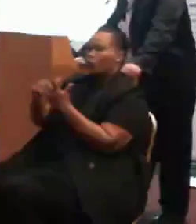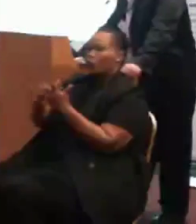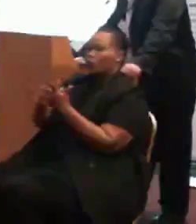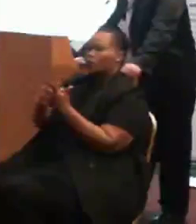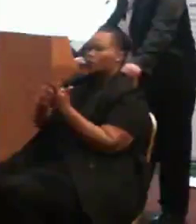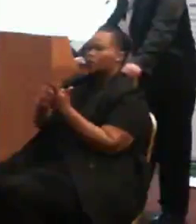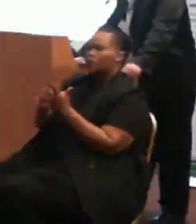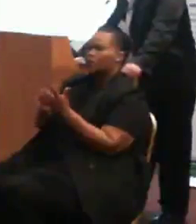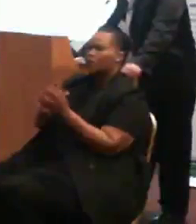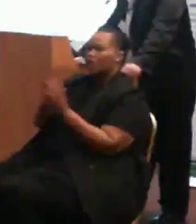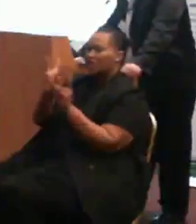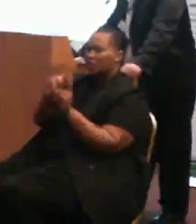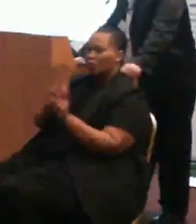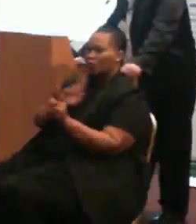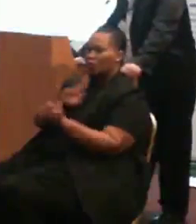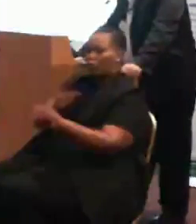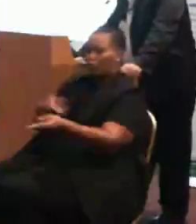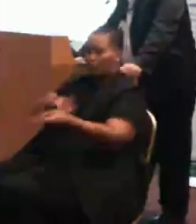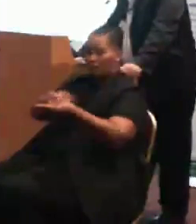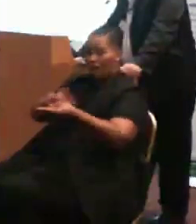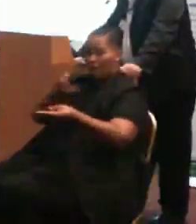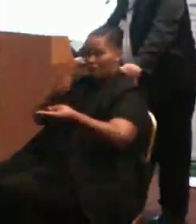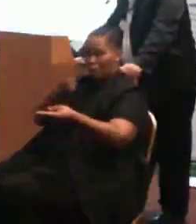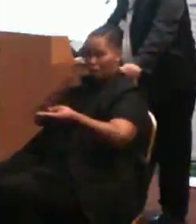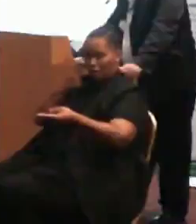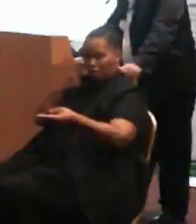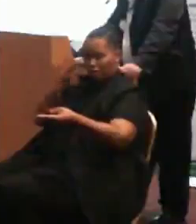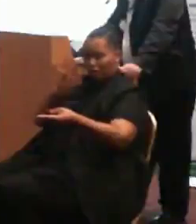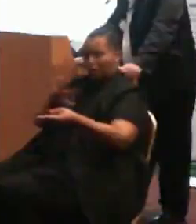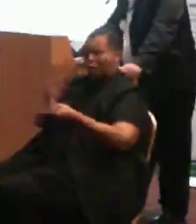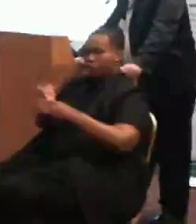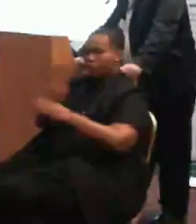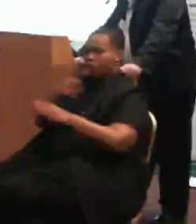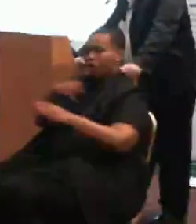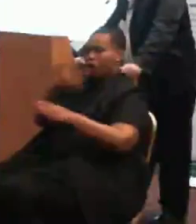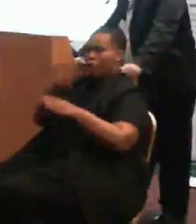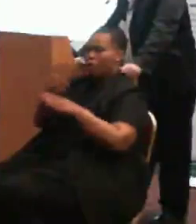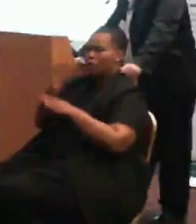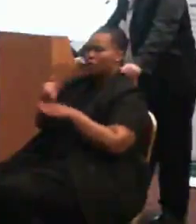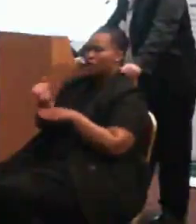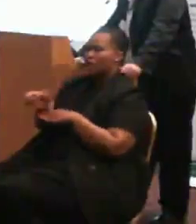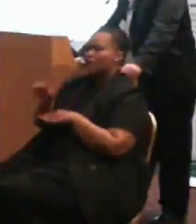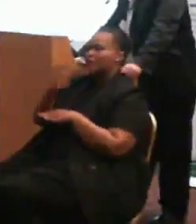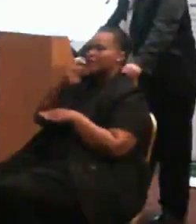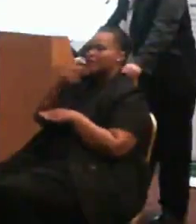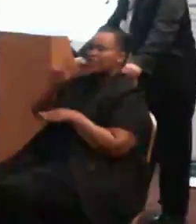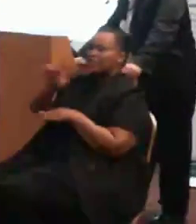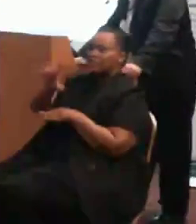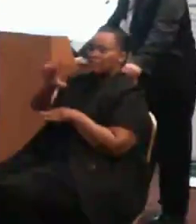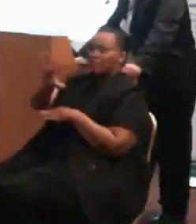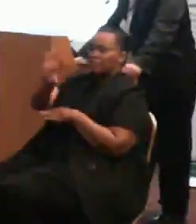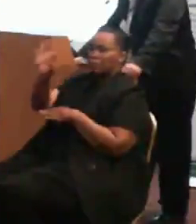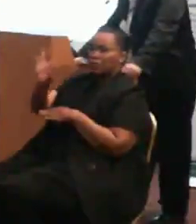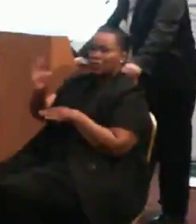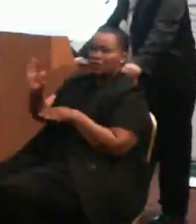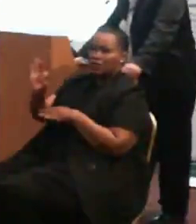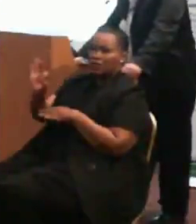got reports. I've seen the reports done by Eskom. I was an employee of Eskom, which confirms 75%